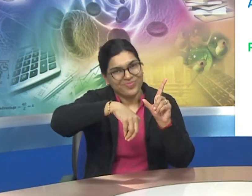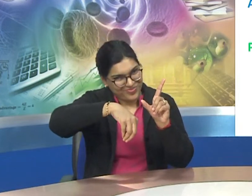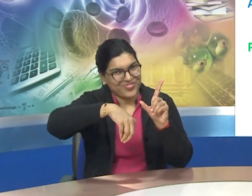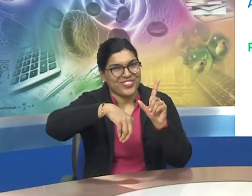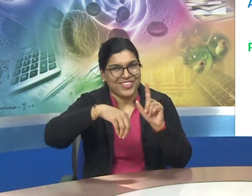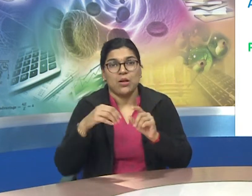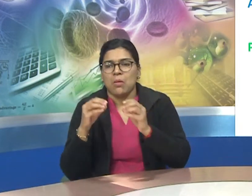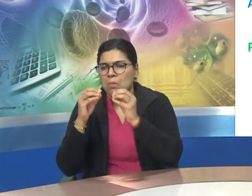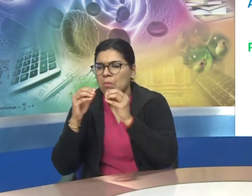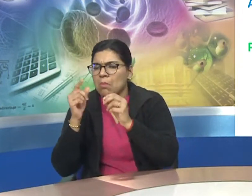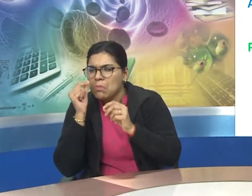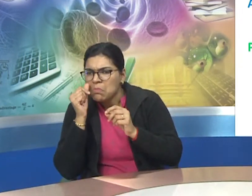is